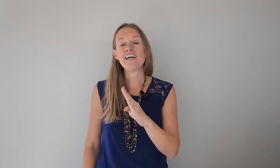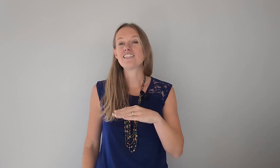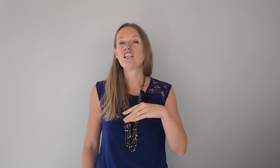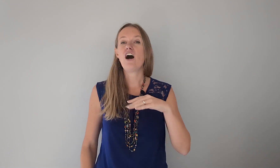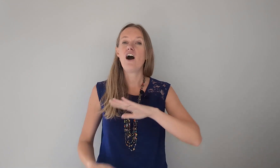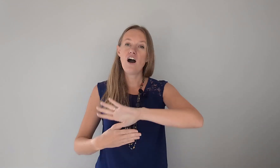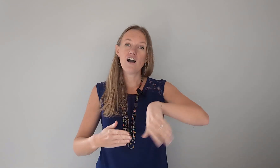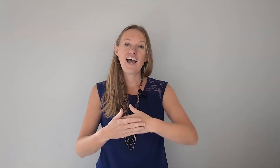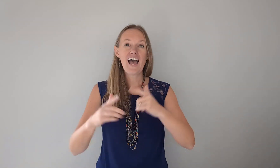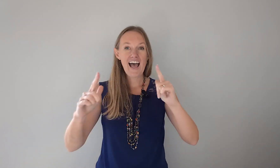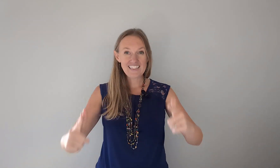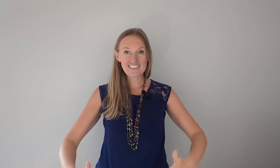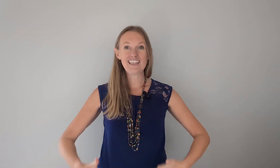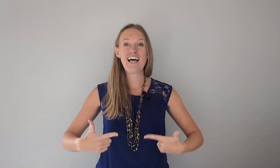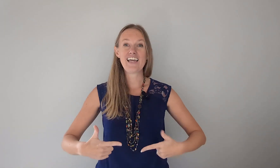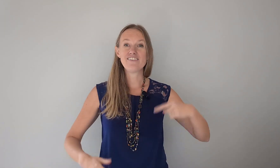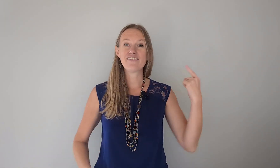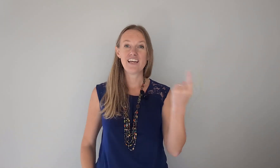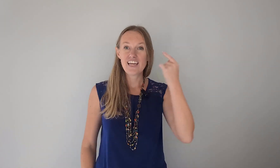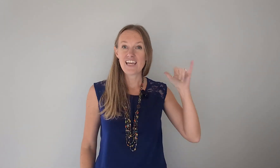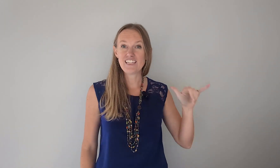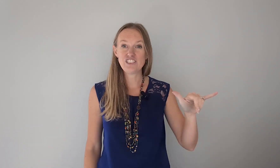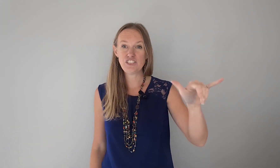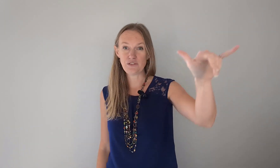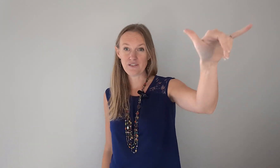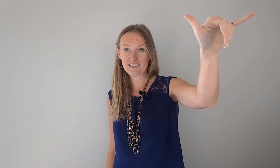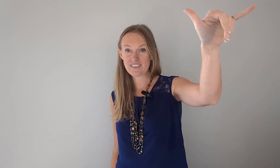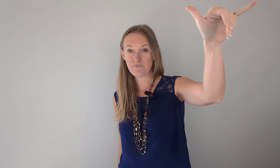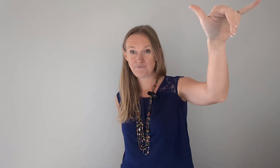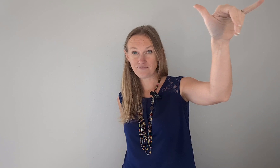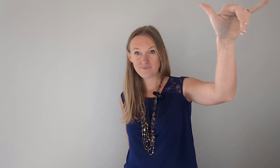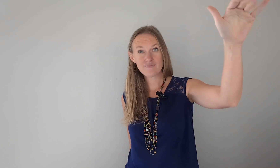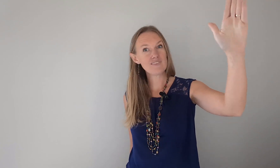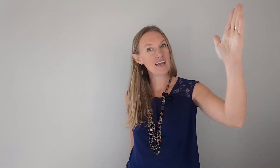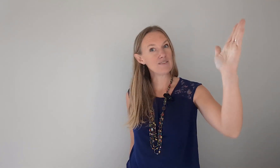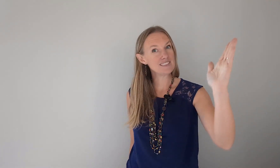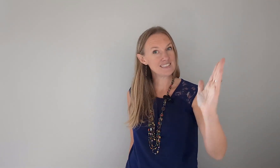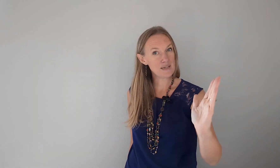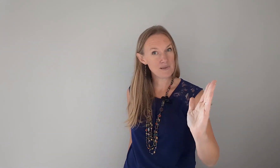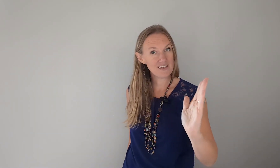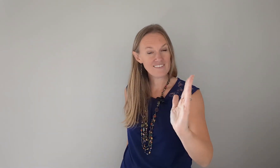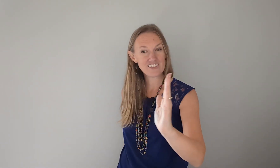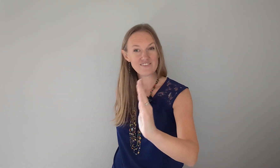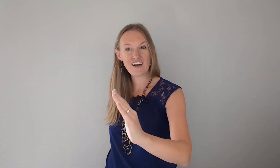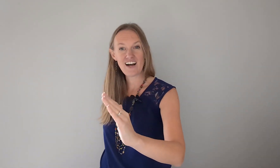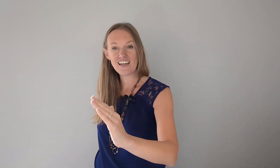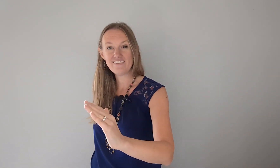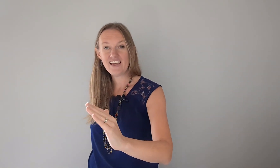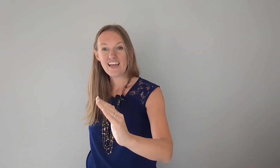as long as life endures. Now we're skipping verse 5